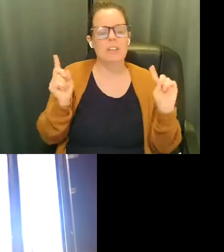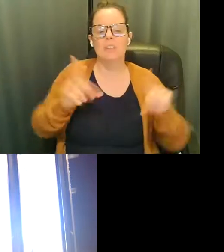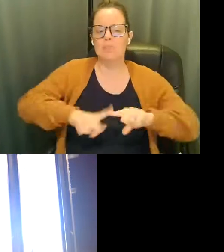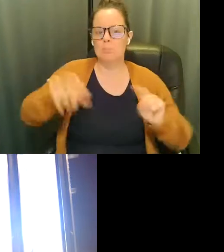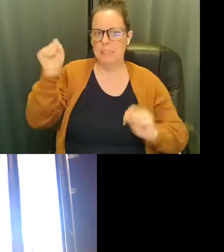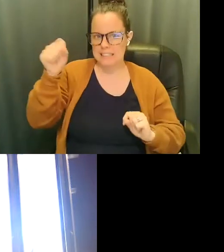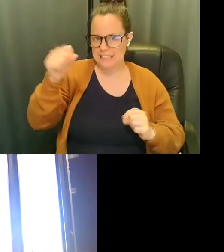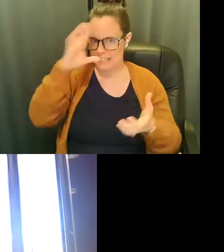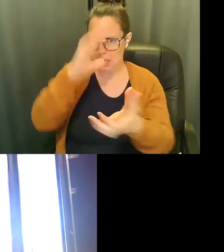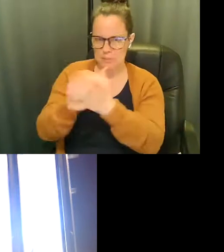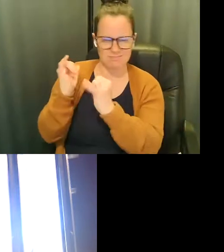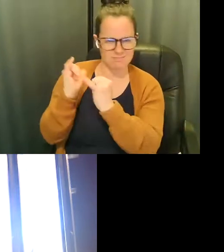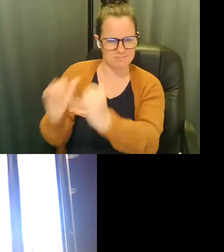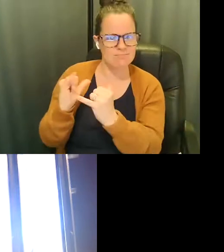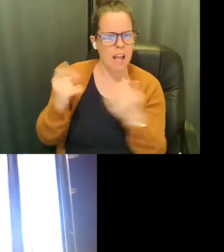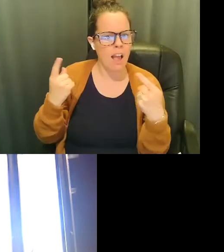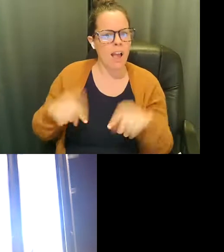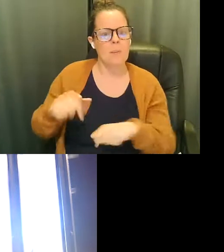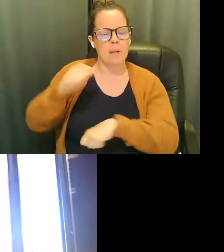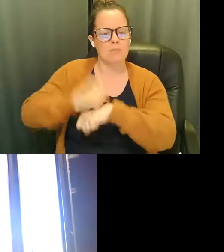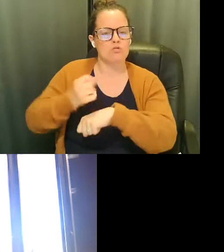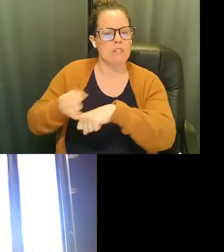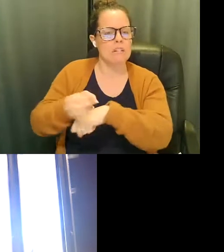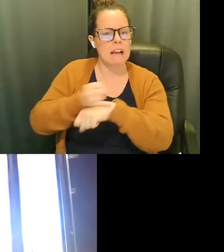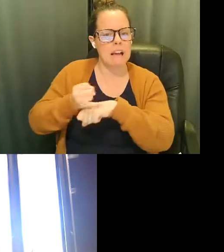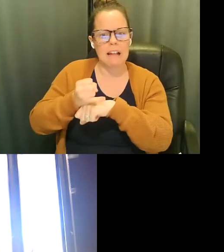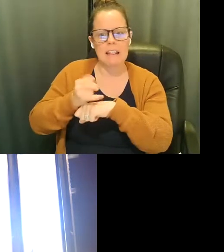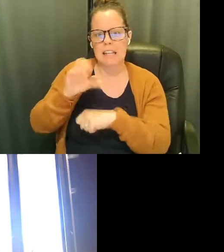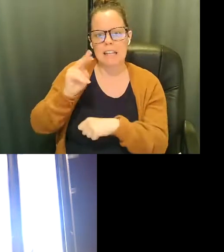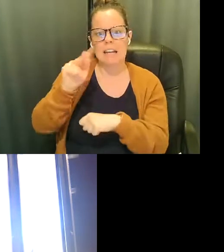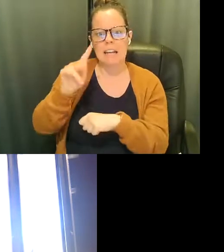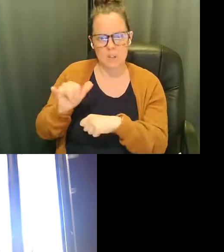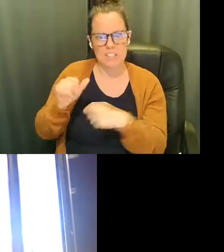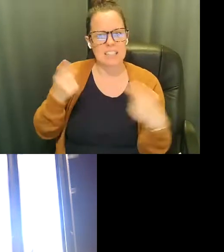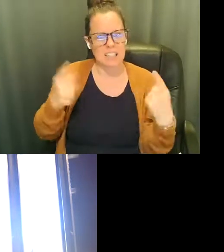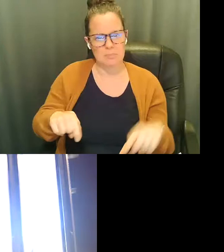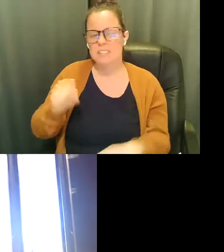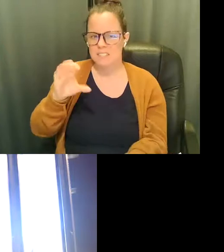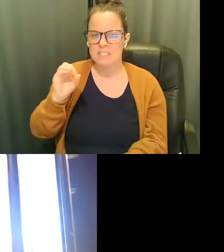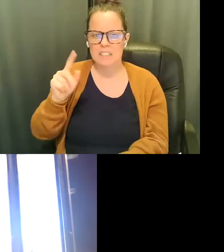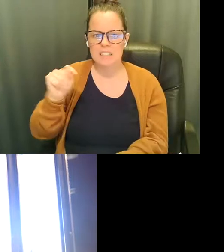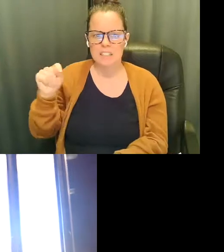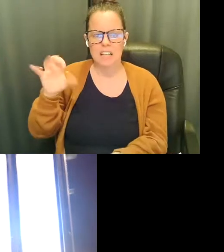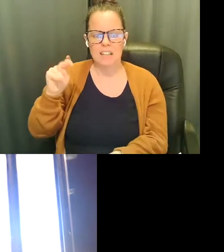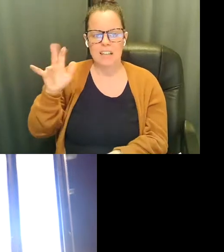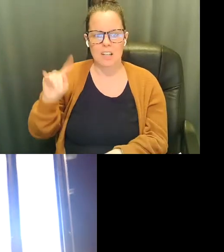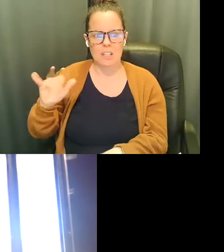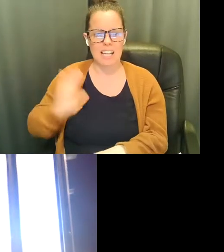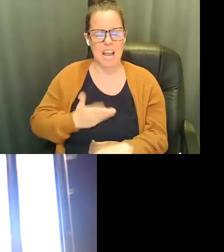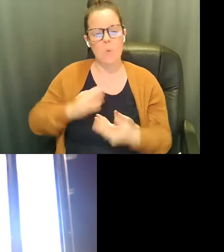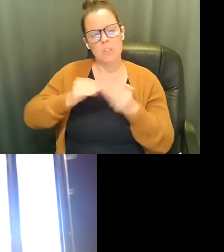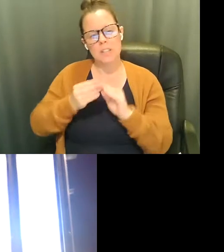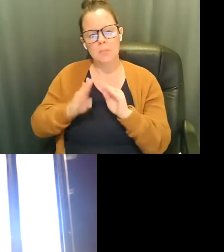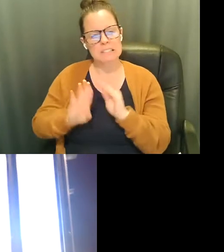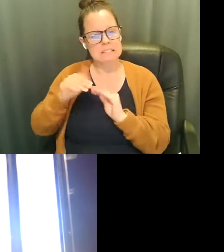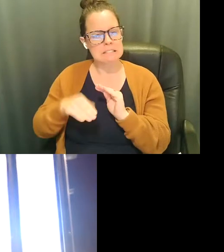of the same things are happening in Rock Island County that are happening in Scott County. And our numbers have been kind of up and down the last